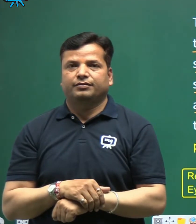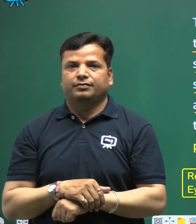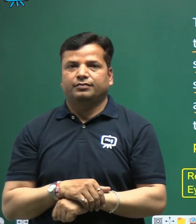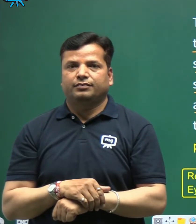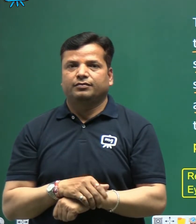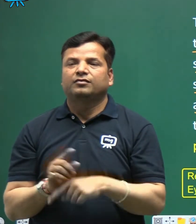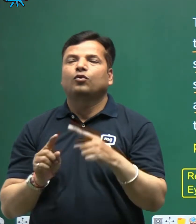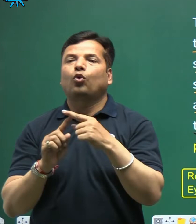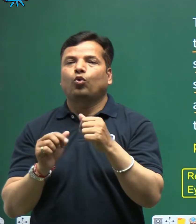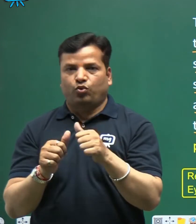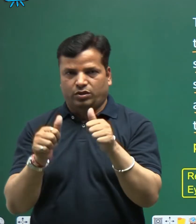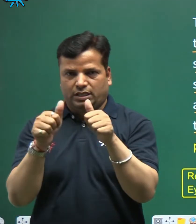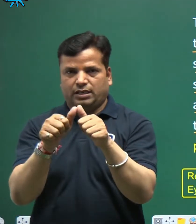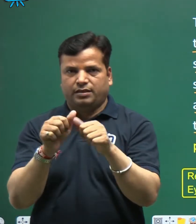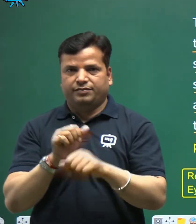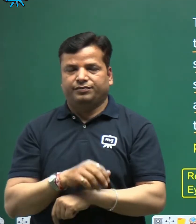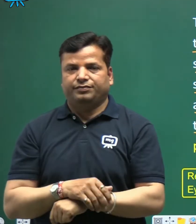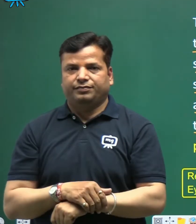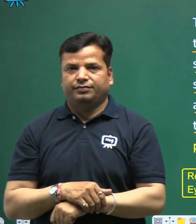to a